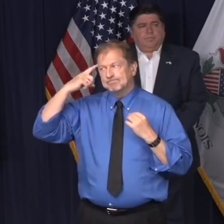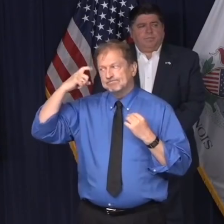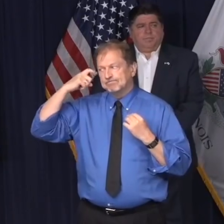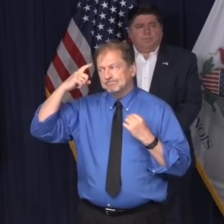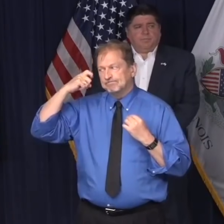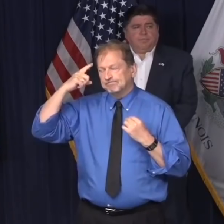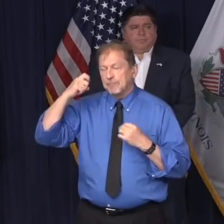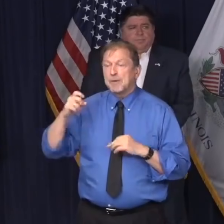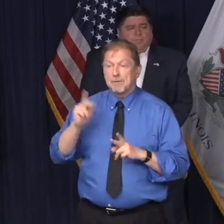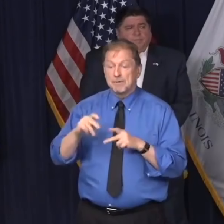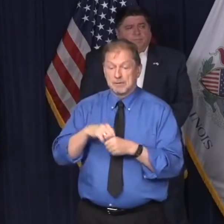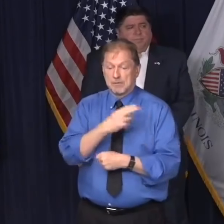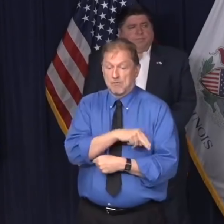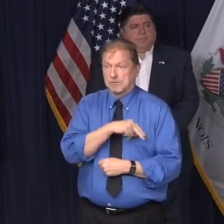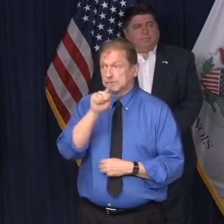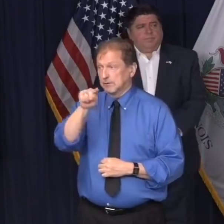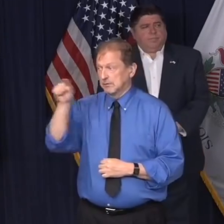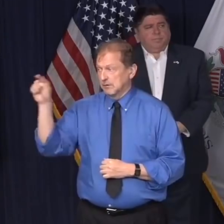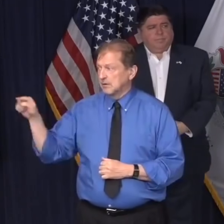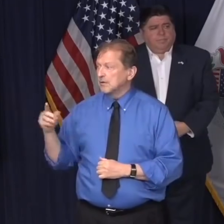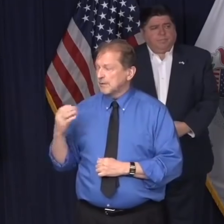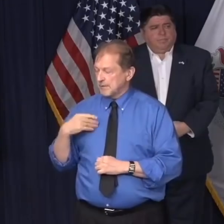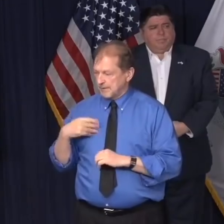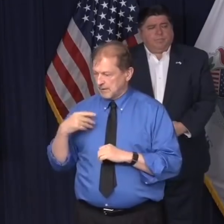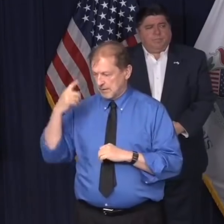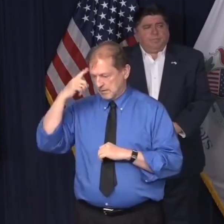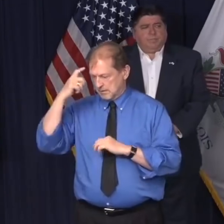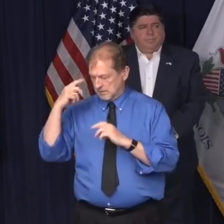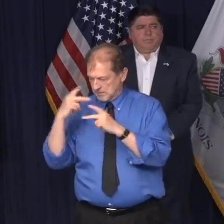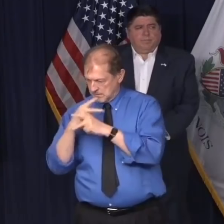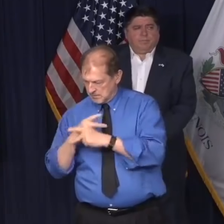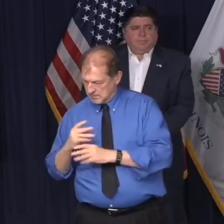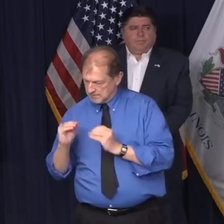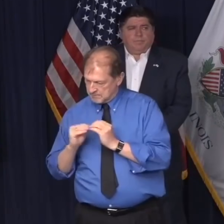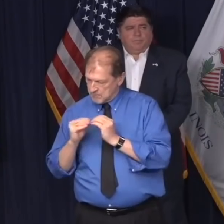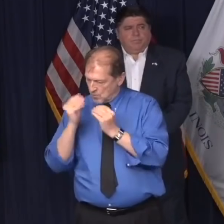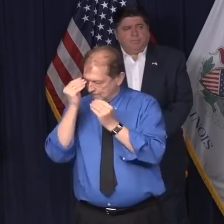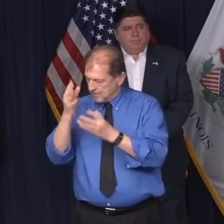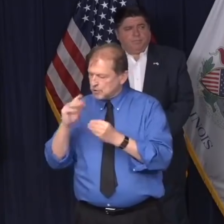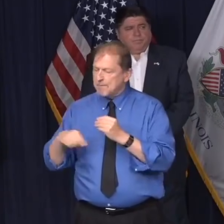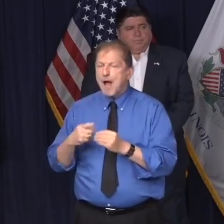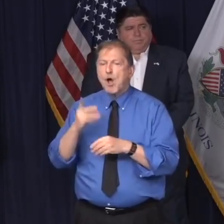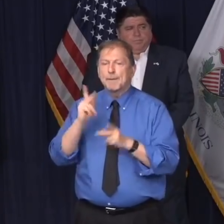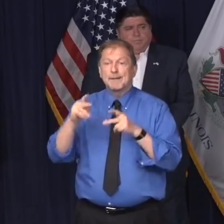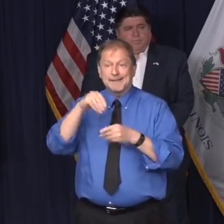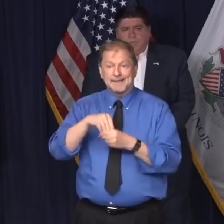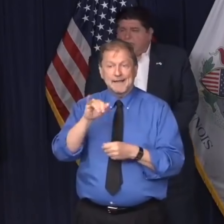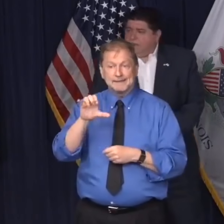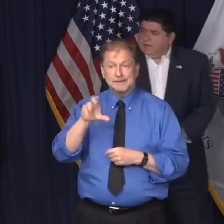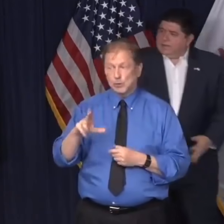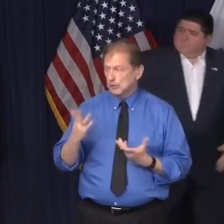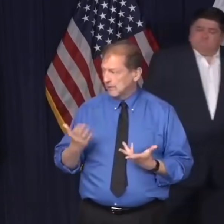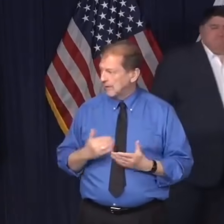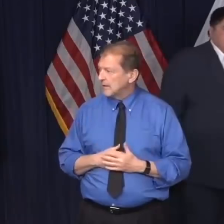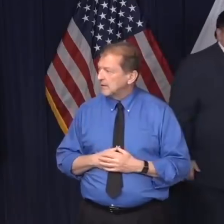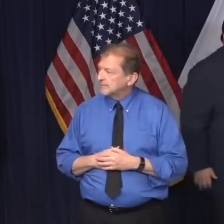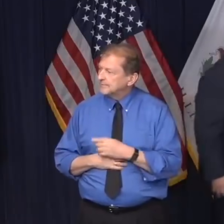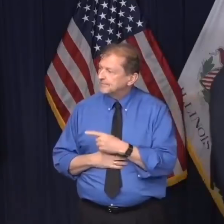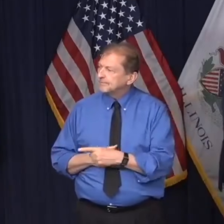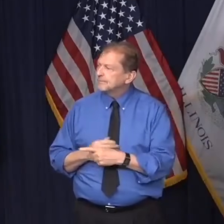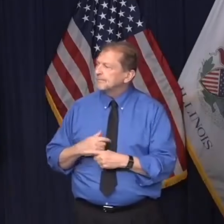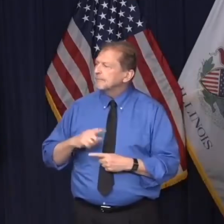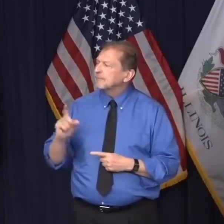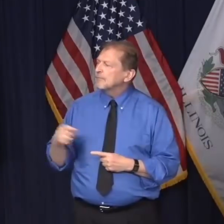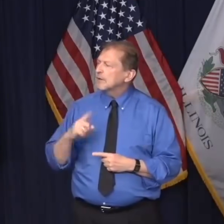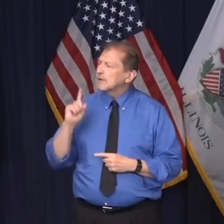people in the hospitals could maybe round out the information and give us more granular details as we go forward. Shia Politico,